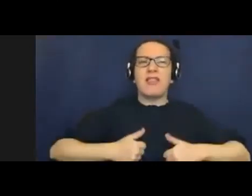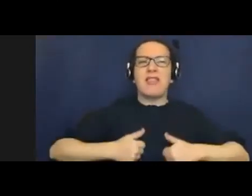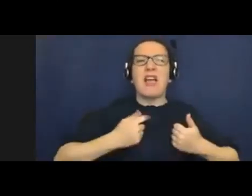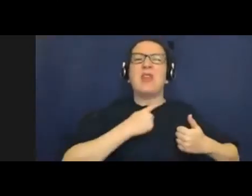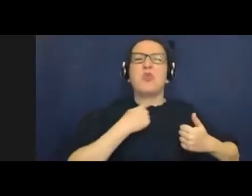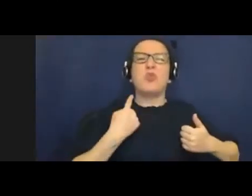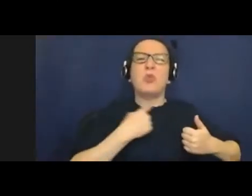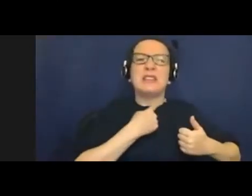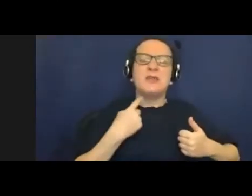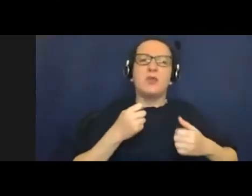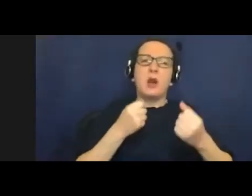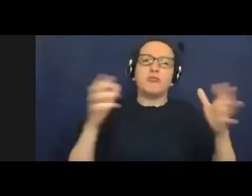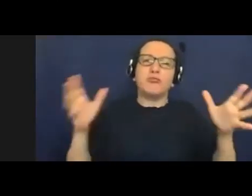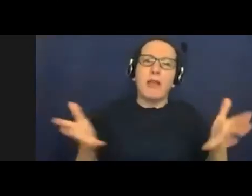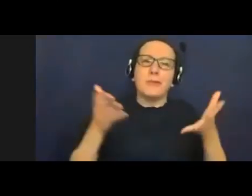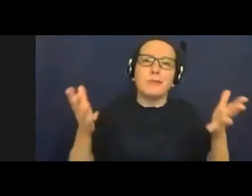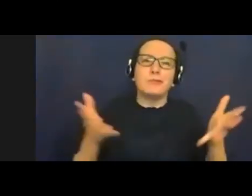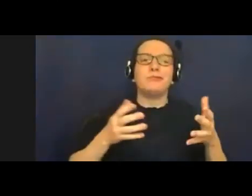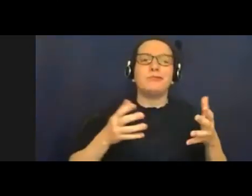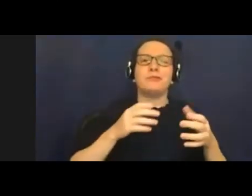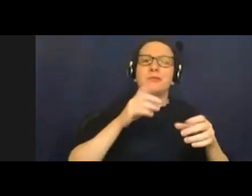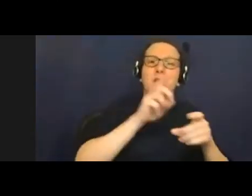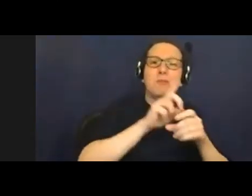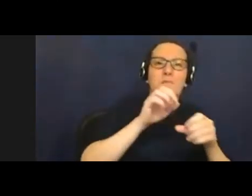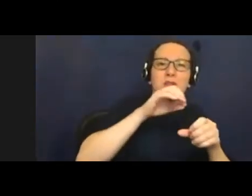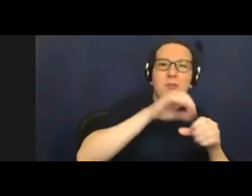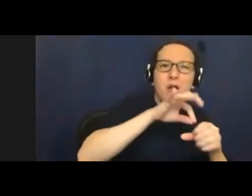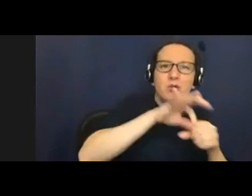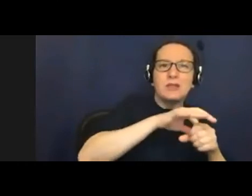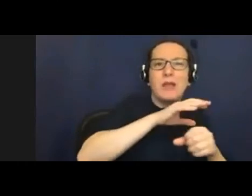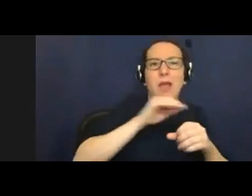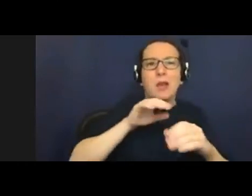in their country. And now they have the additional